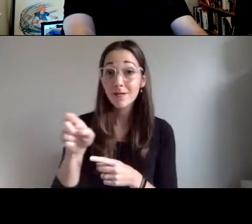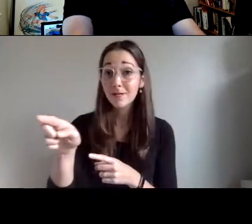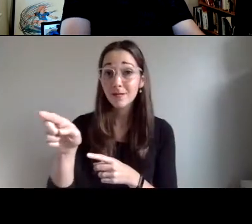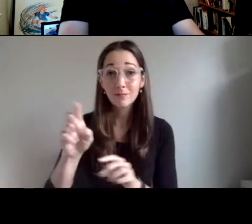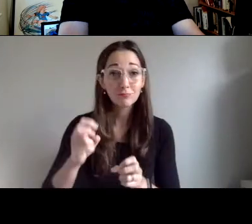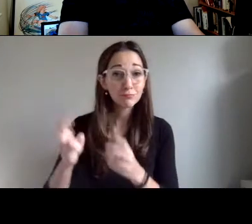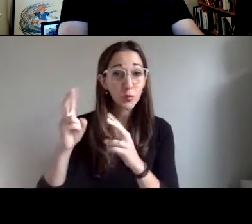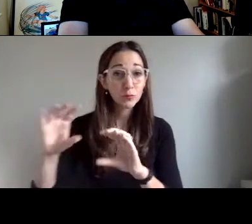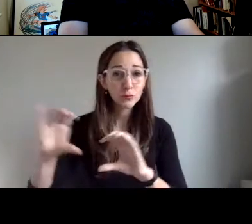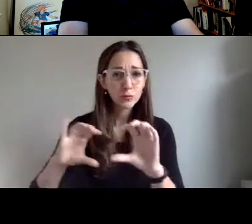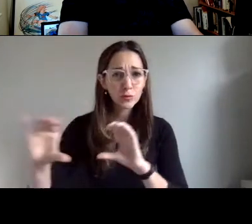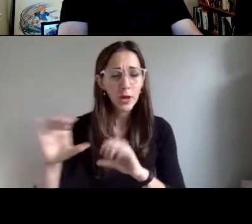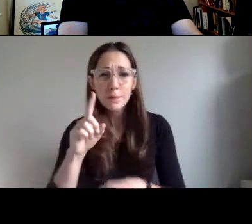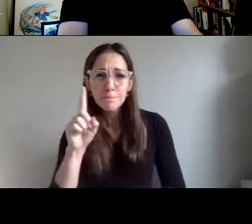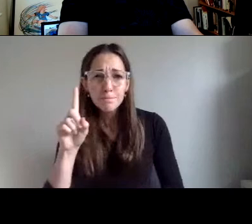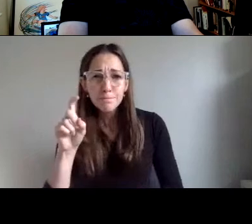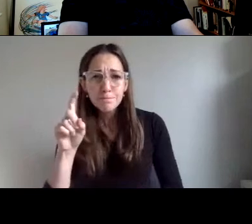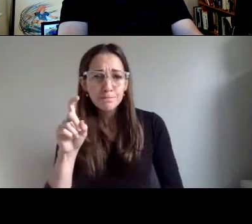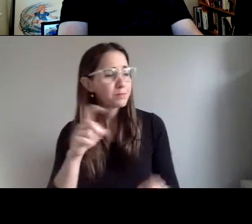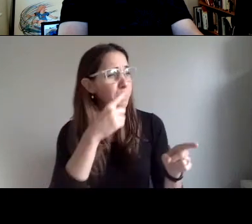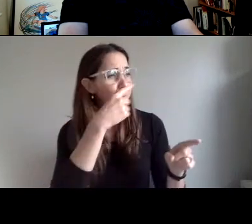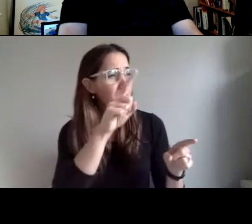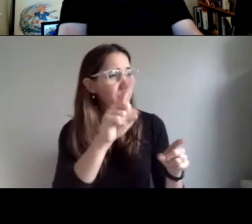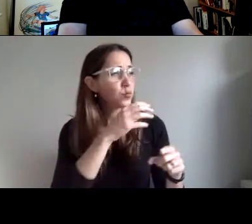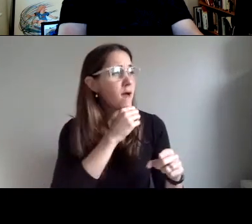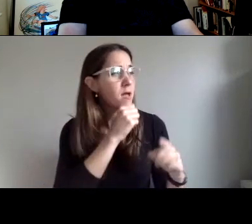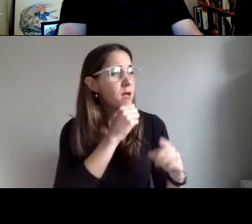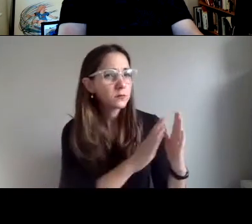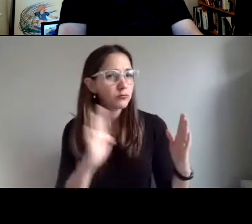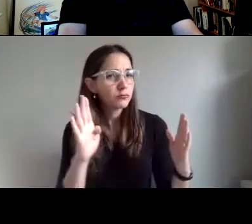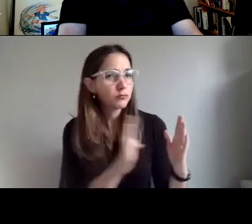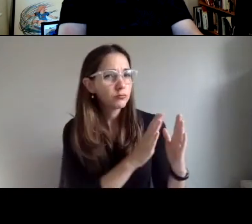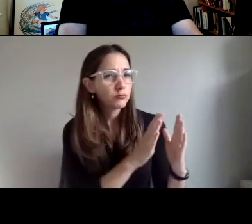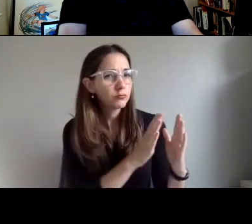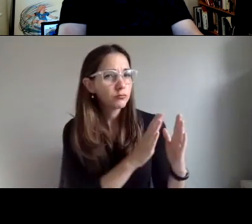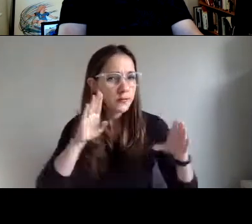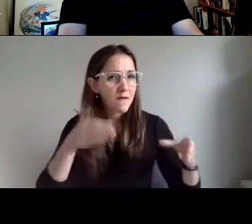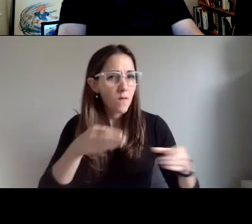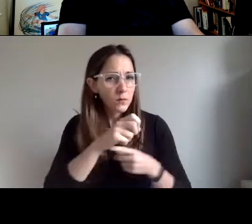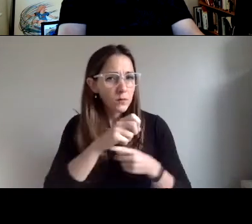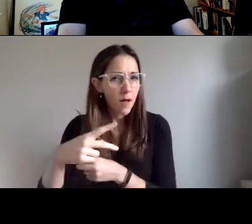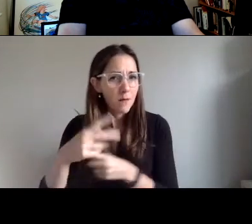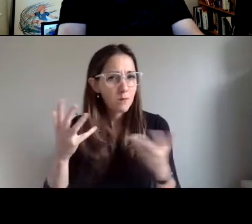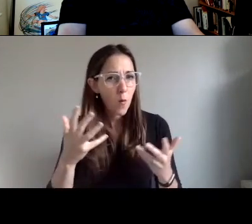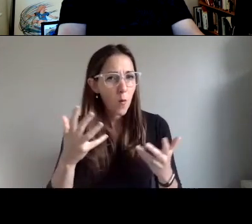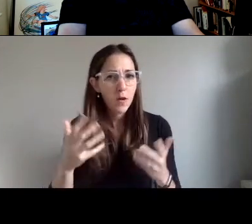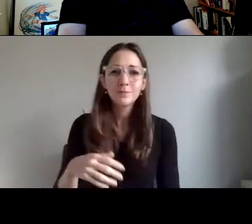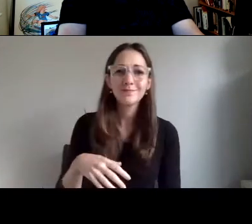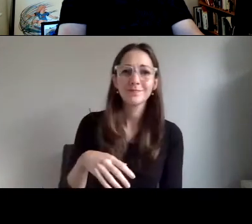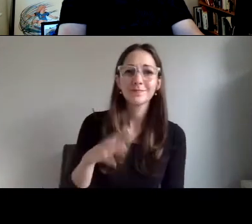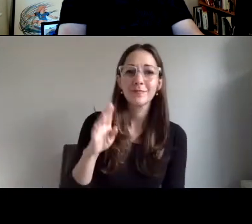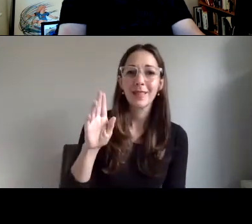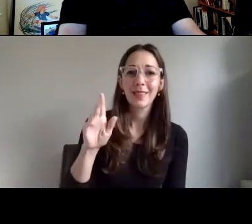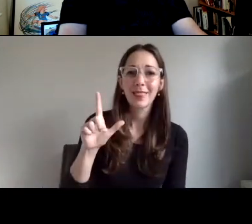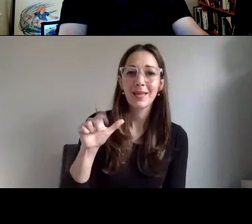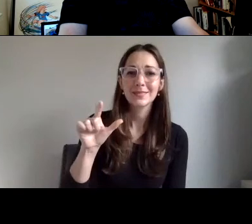app targets, and you've responded. Yeah, but I will say, so 7 to 11 is the target, but one of the best experiences I had